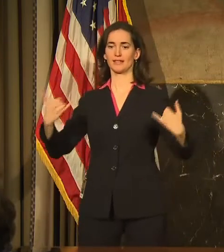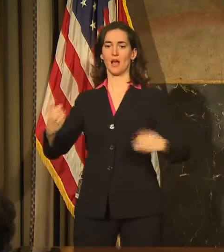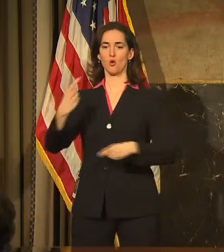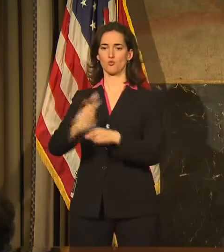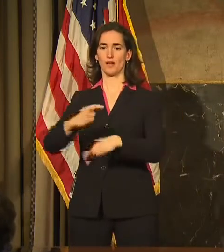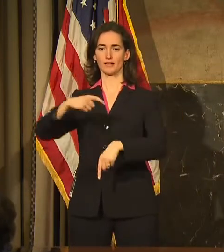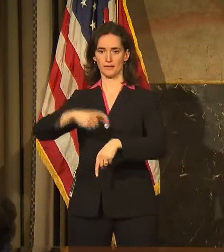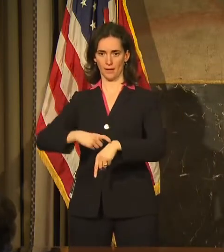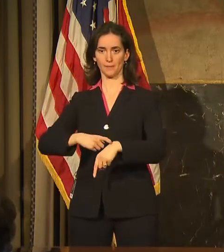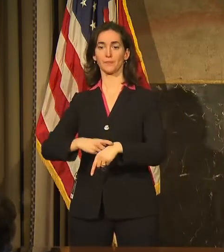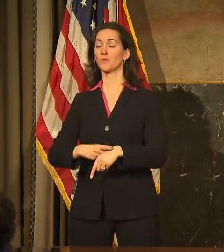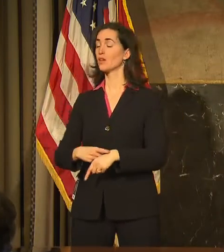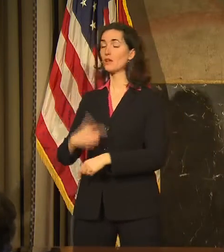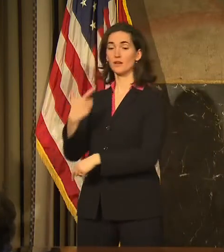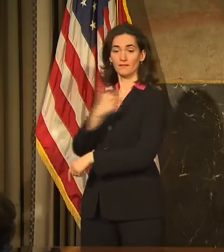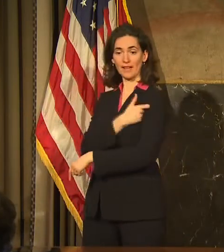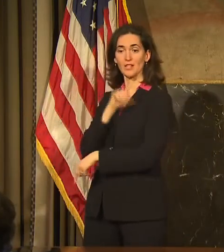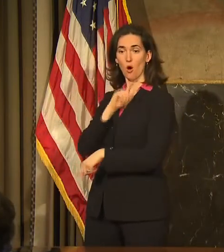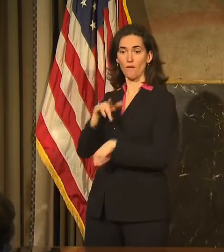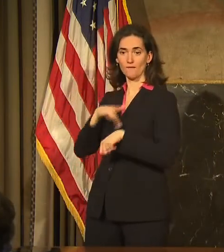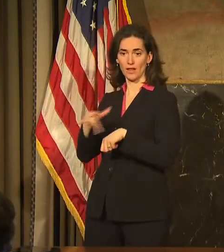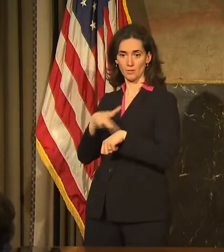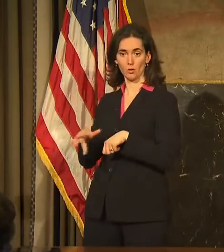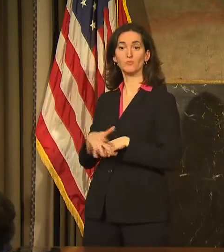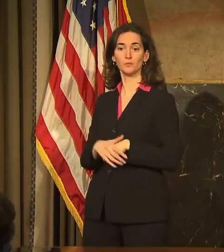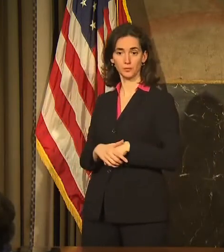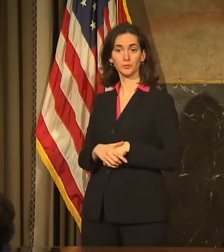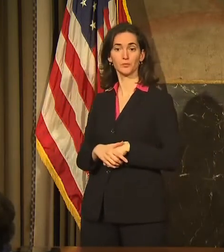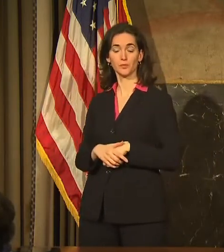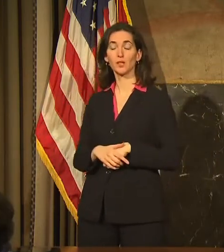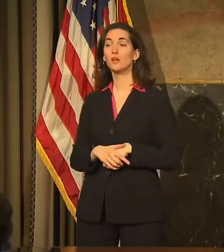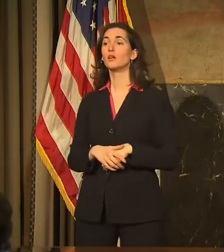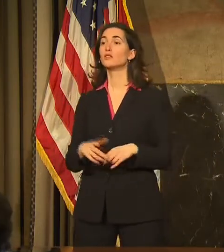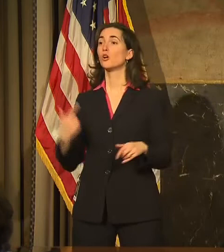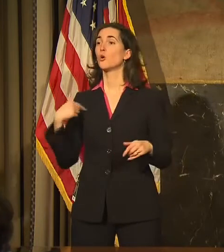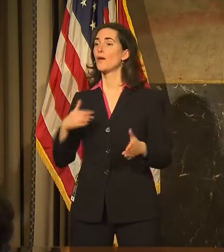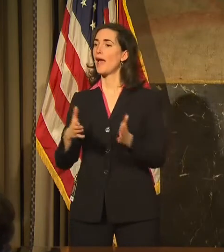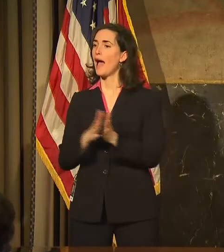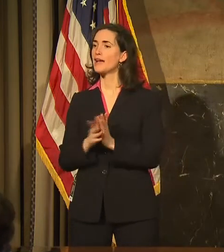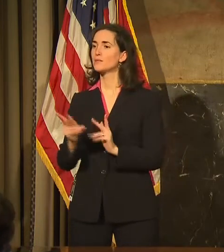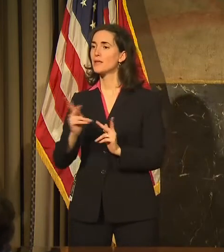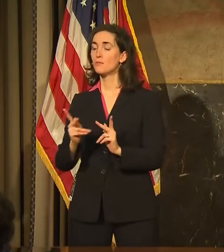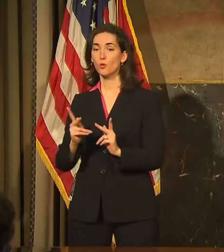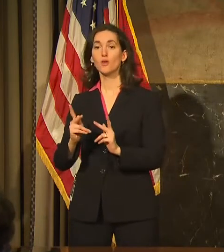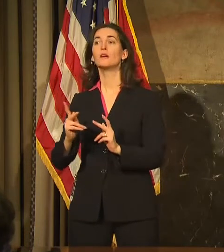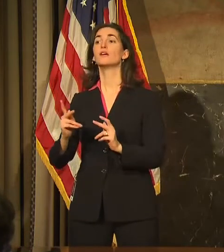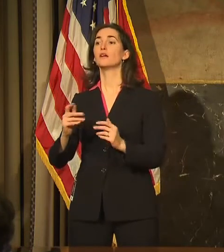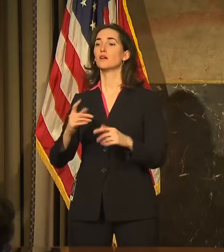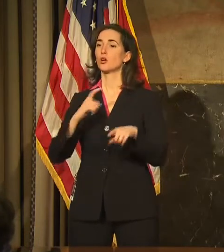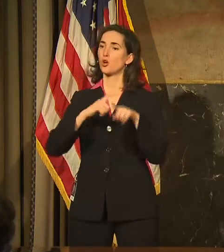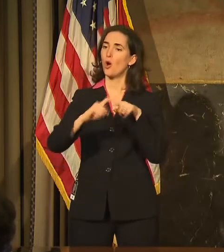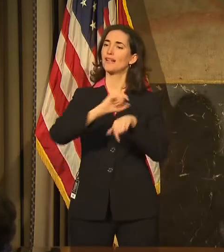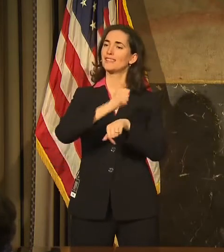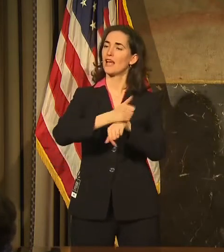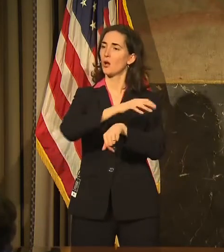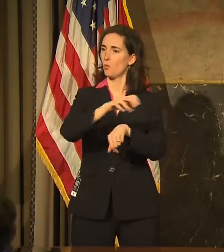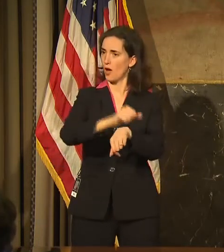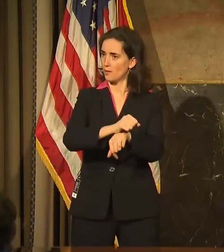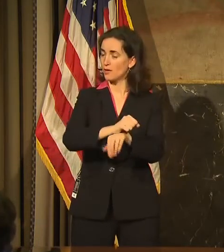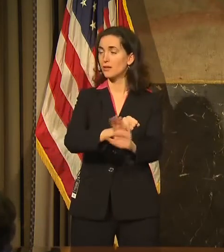doses are available. We, again, are going to ask people to schedule those appointments, be